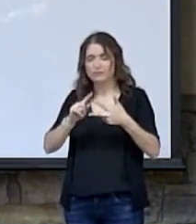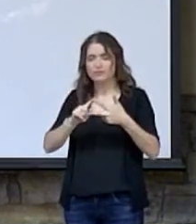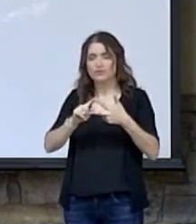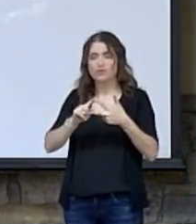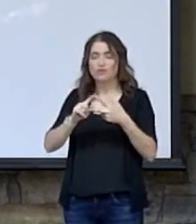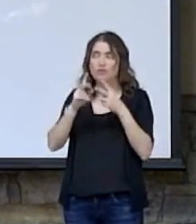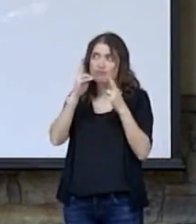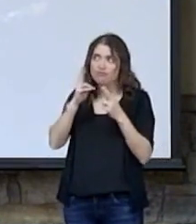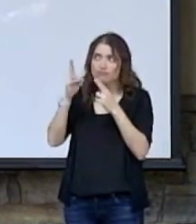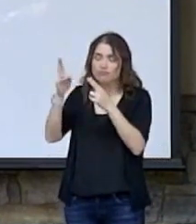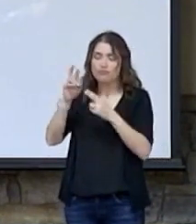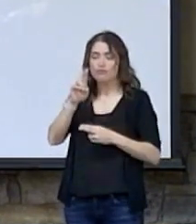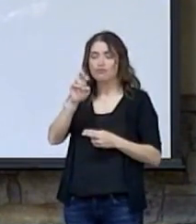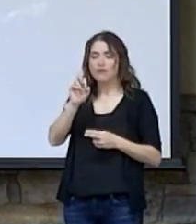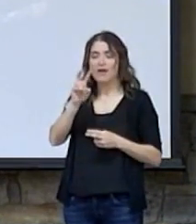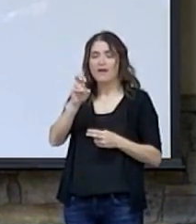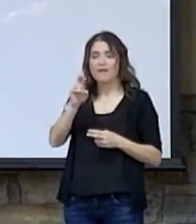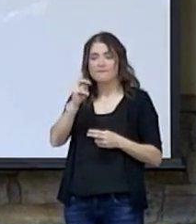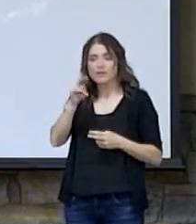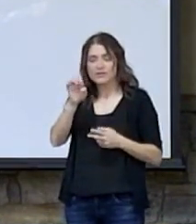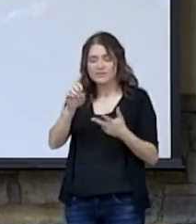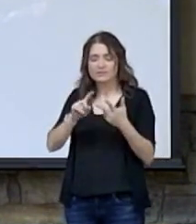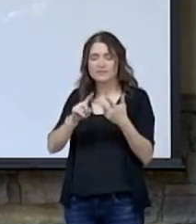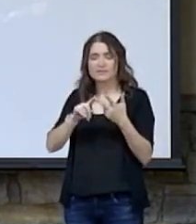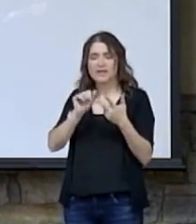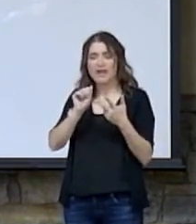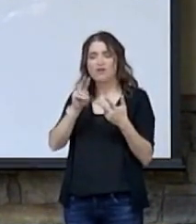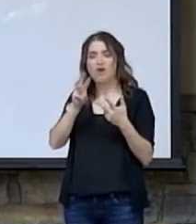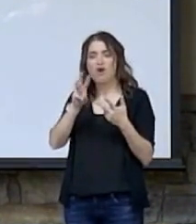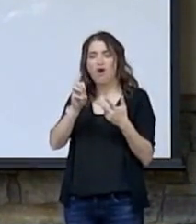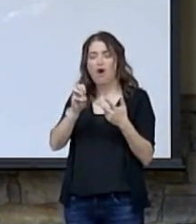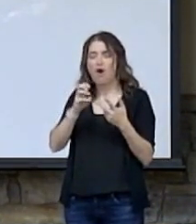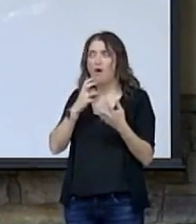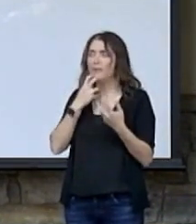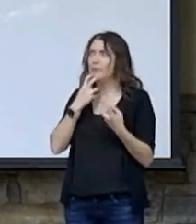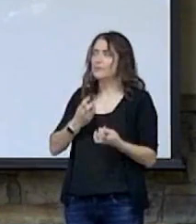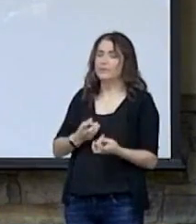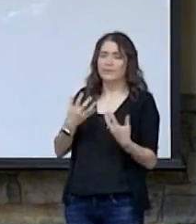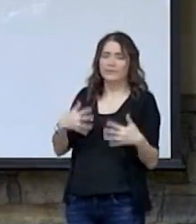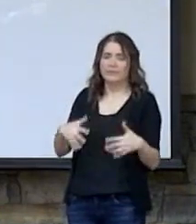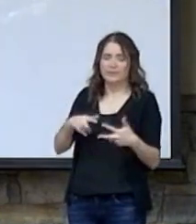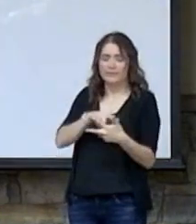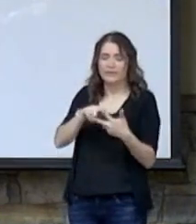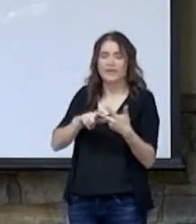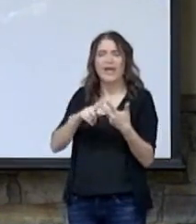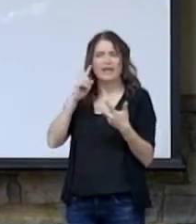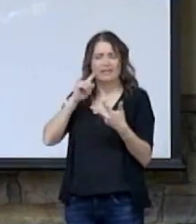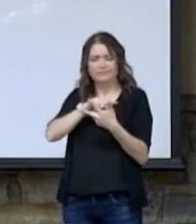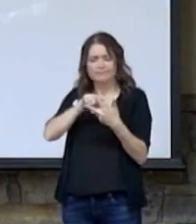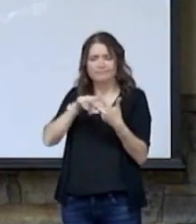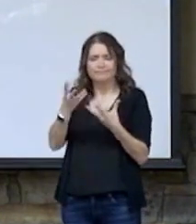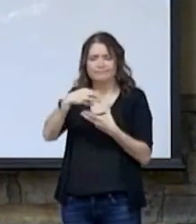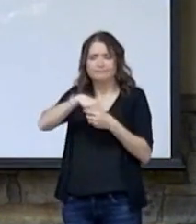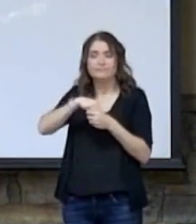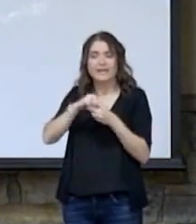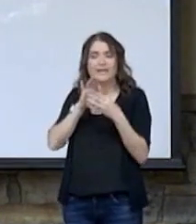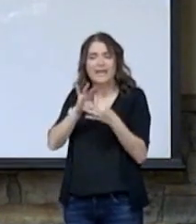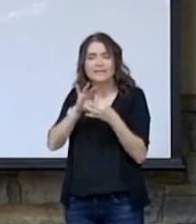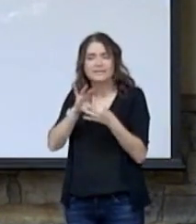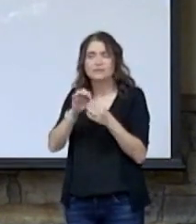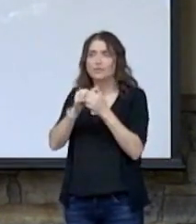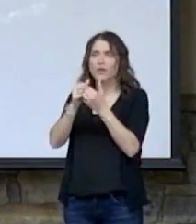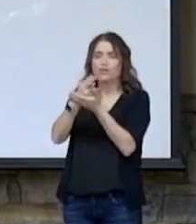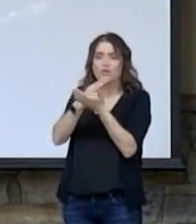God. And part of those three ideas, I believe, is connected with this idea of holiness and how